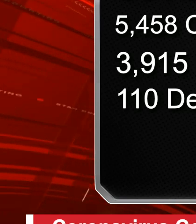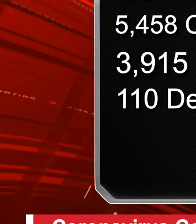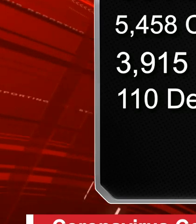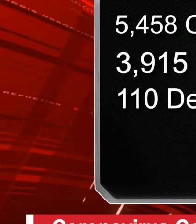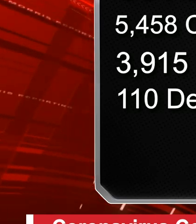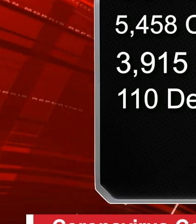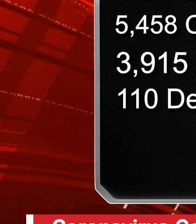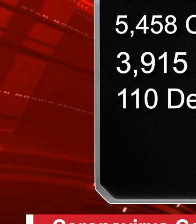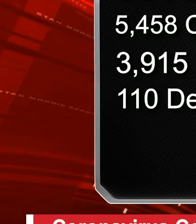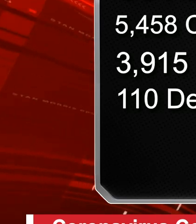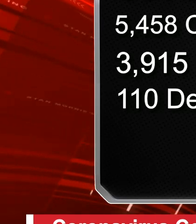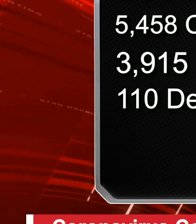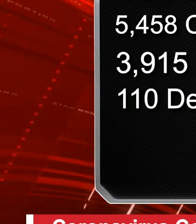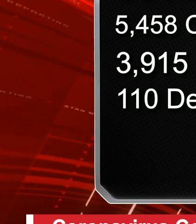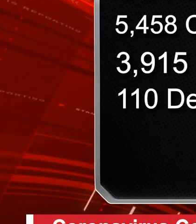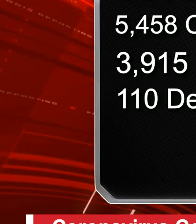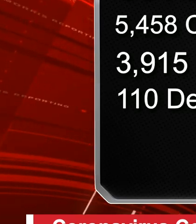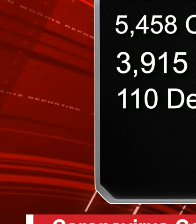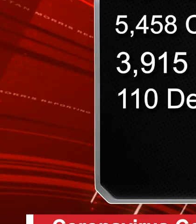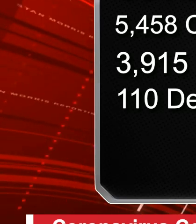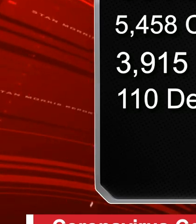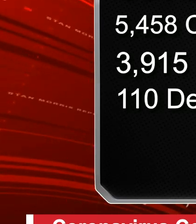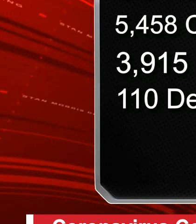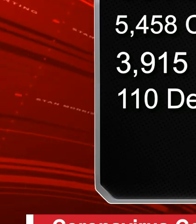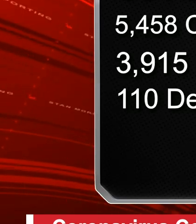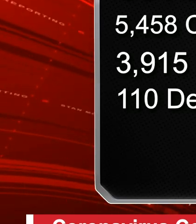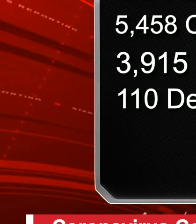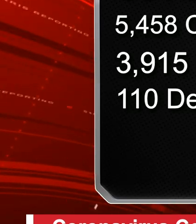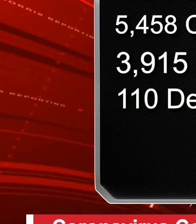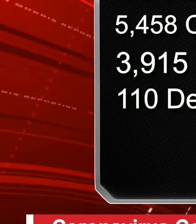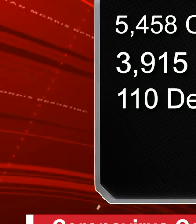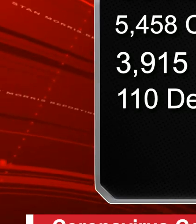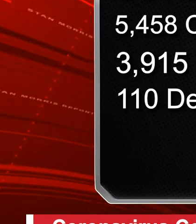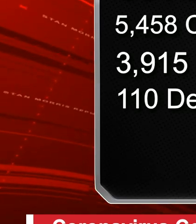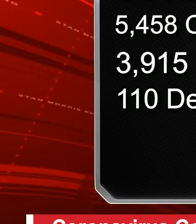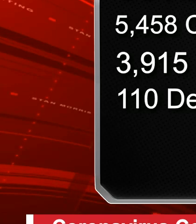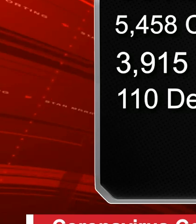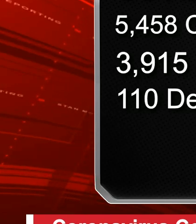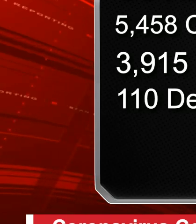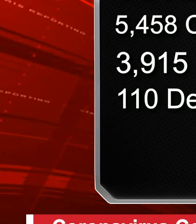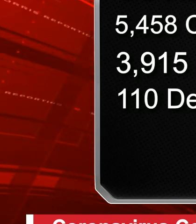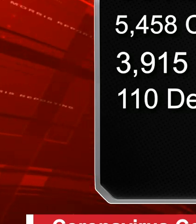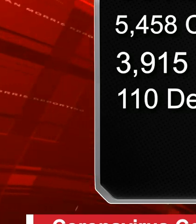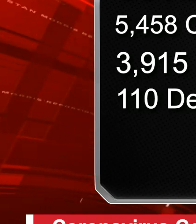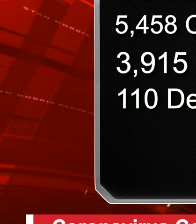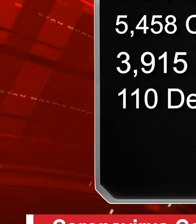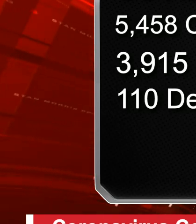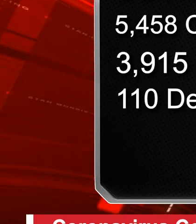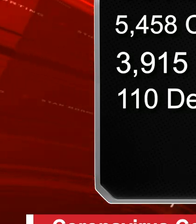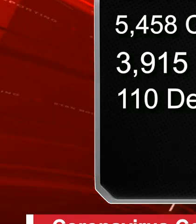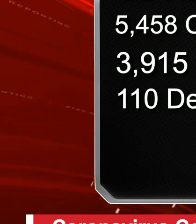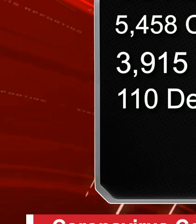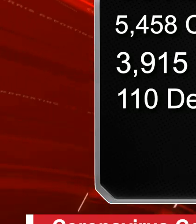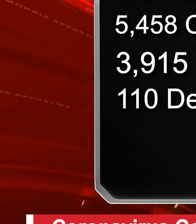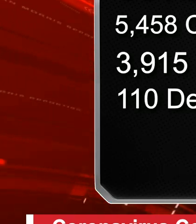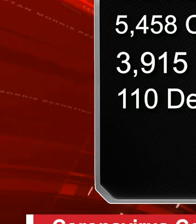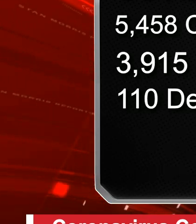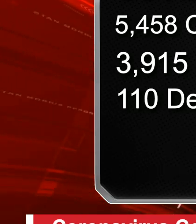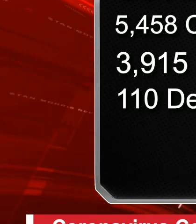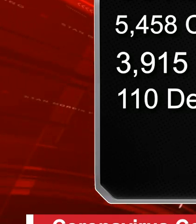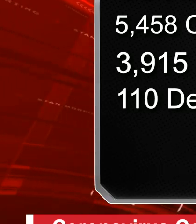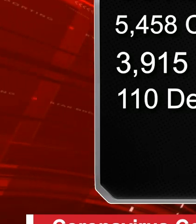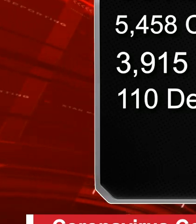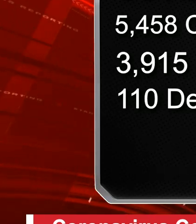cases yesterday. There are 5,458 cumulative cases as of today. 3,915 have